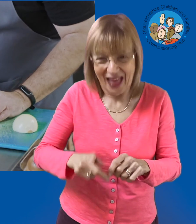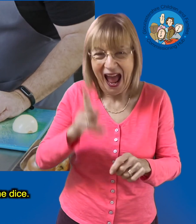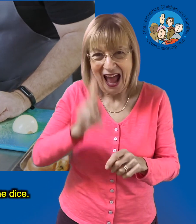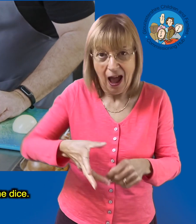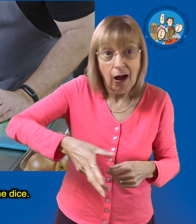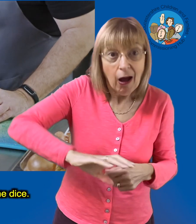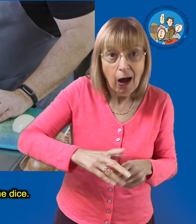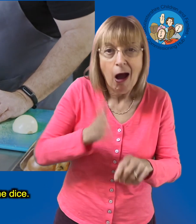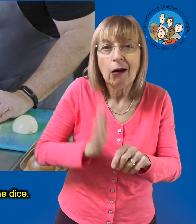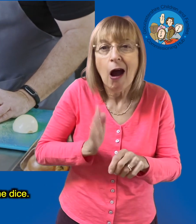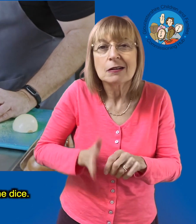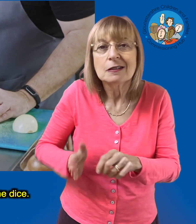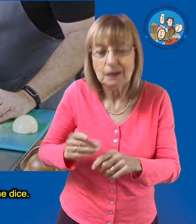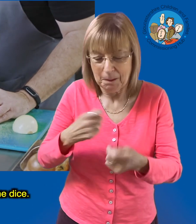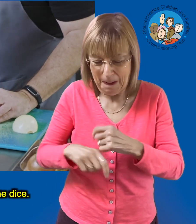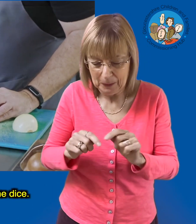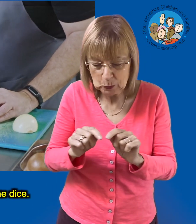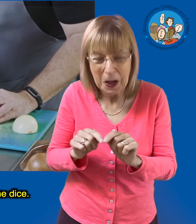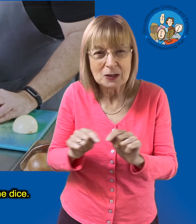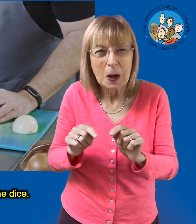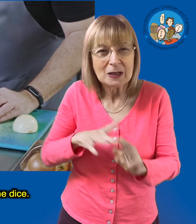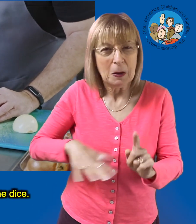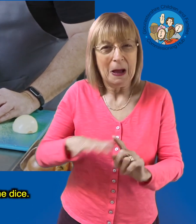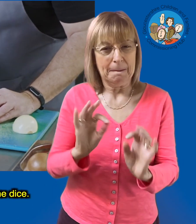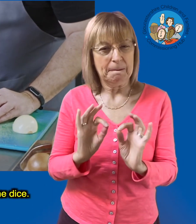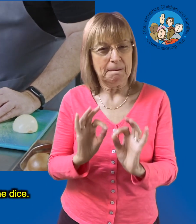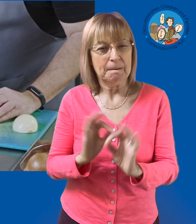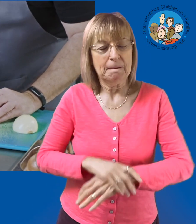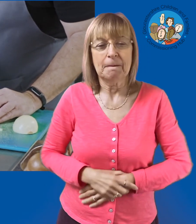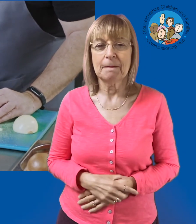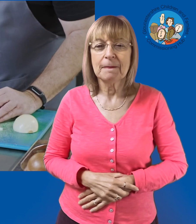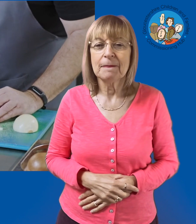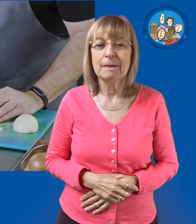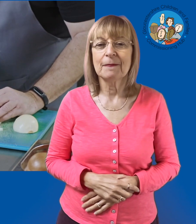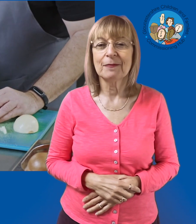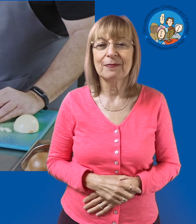again, the thinner we cut it, the finer the dice.